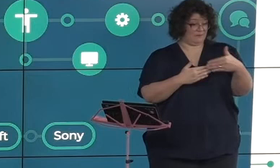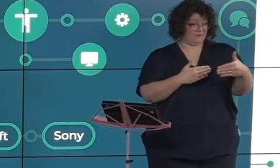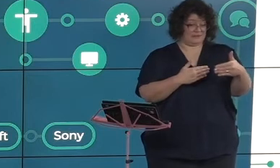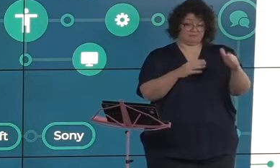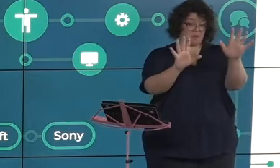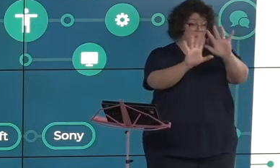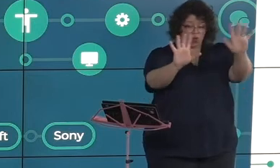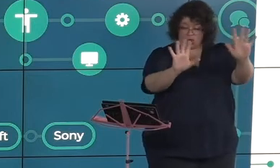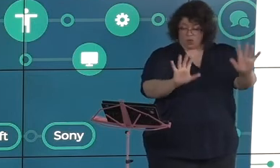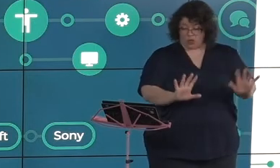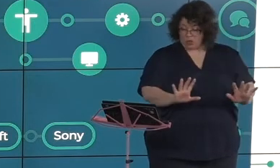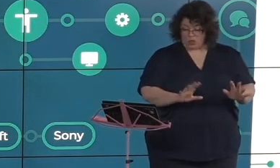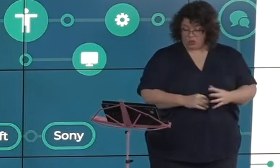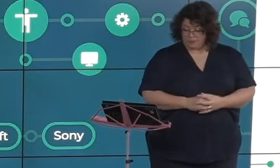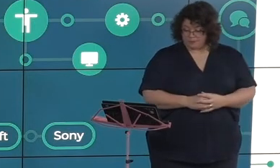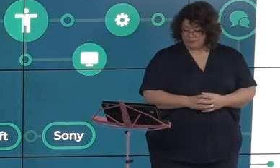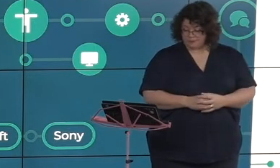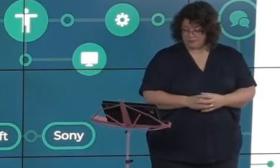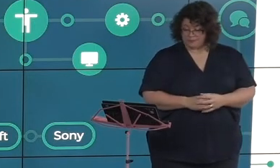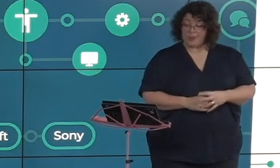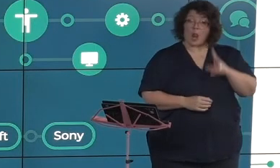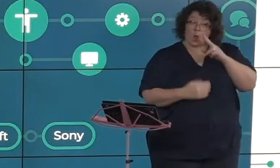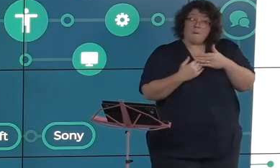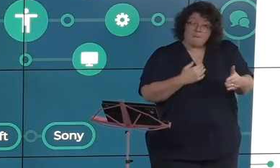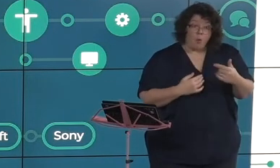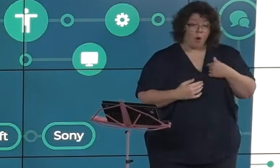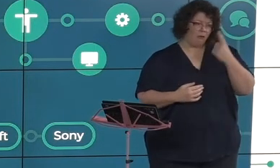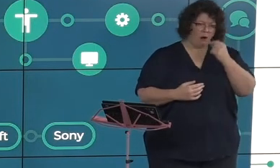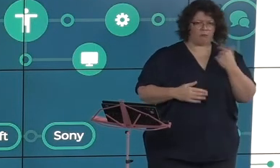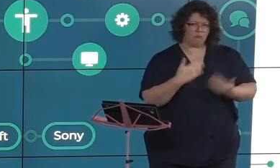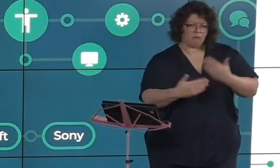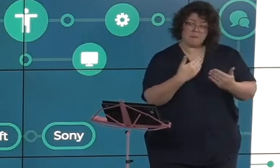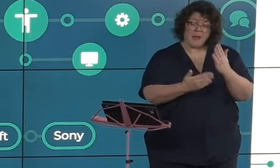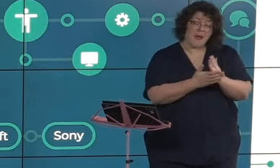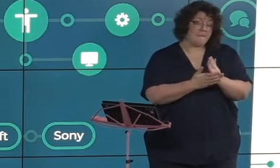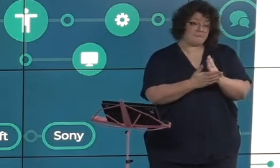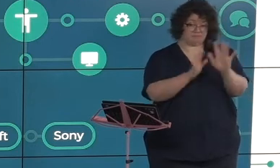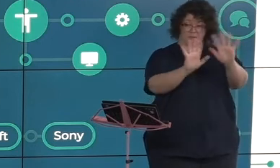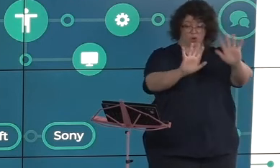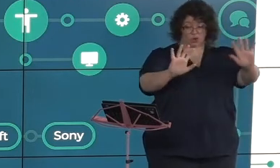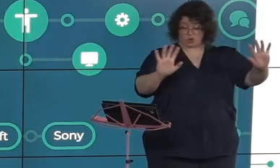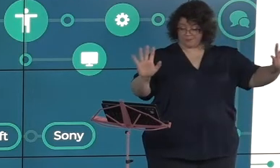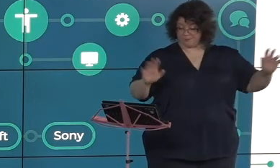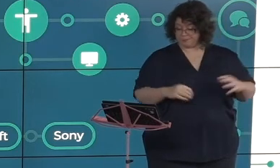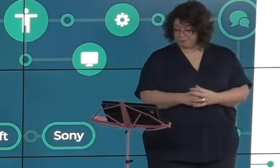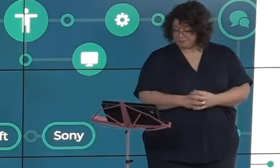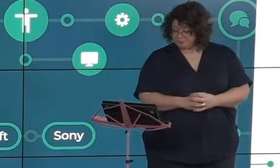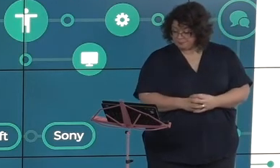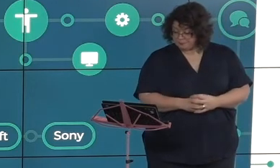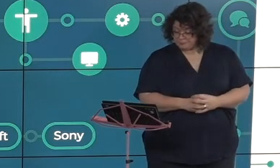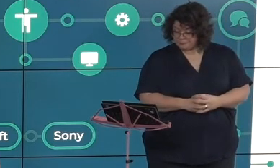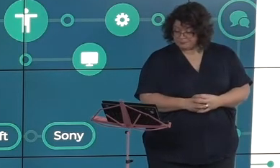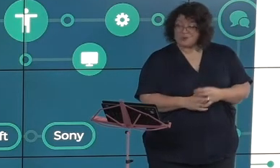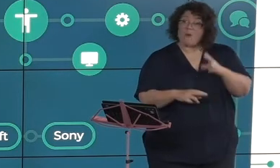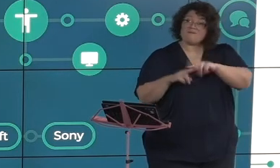me that driving lesson because he still wanted to fuel those dreams. And it's most likely now I'm going to get to ride a motorbike at some point across some